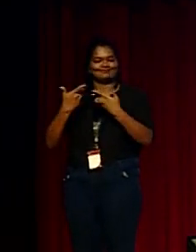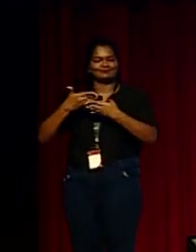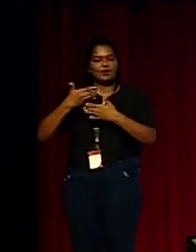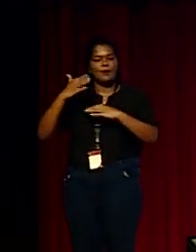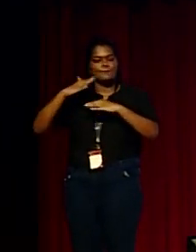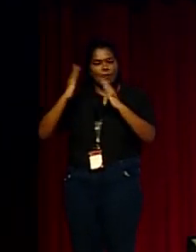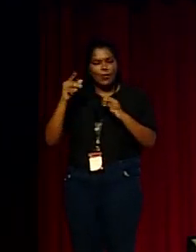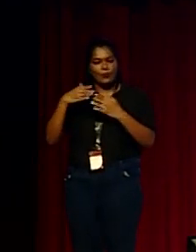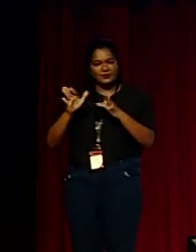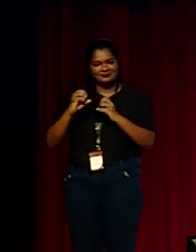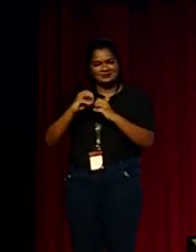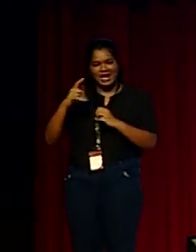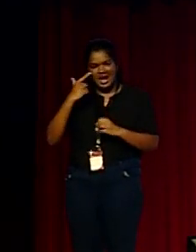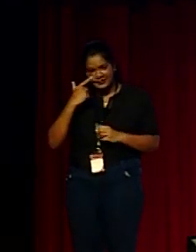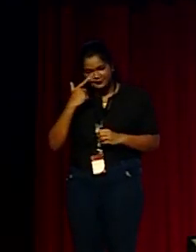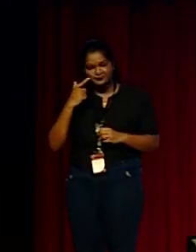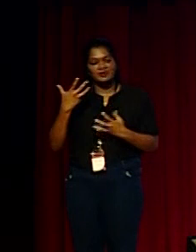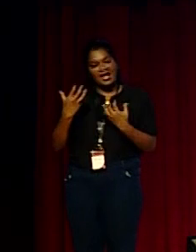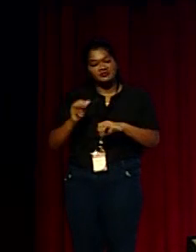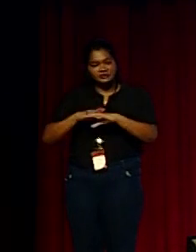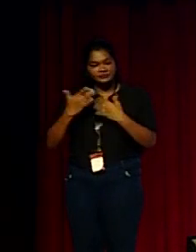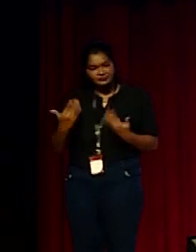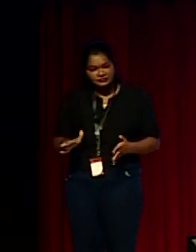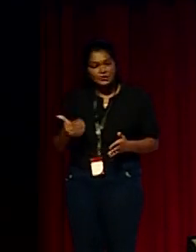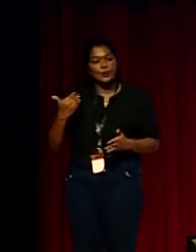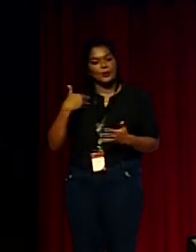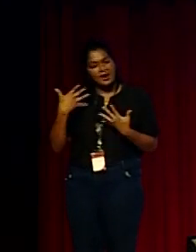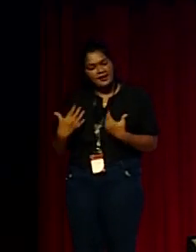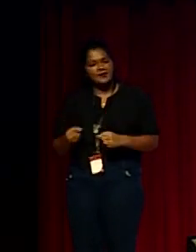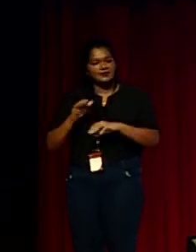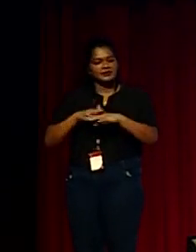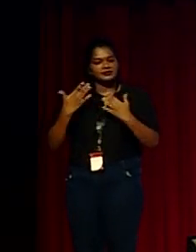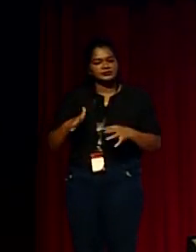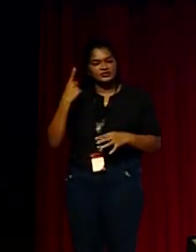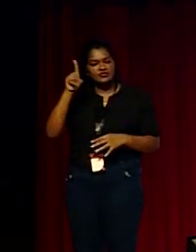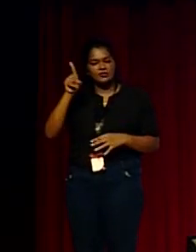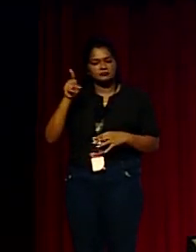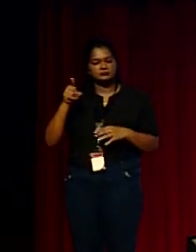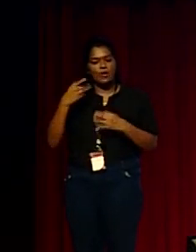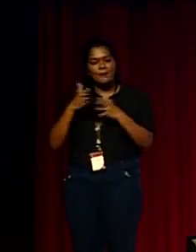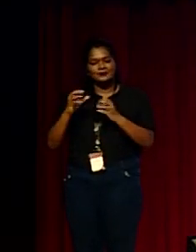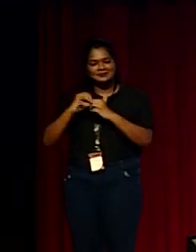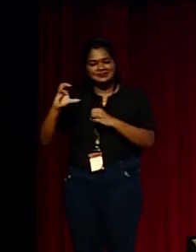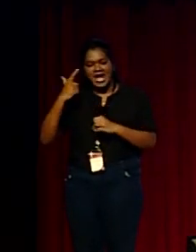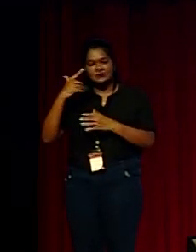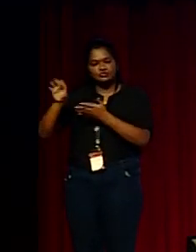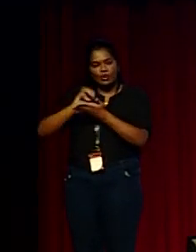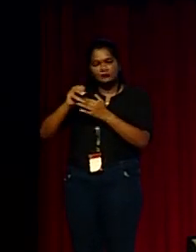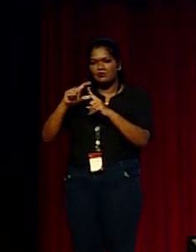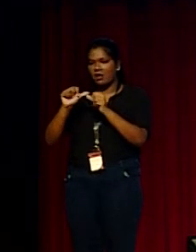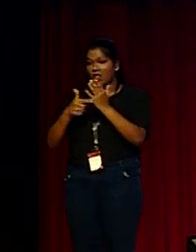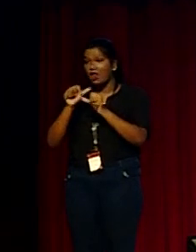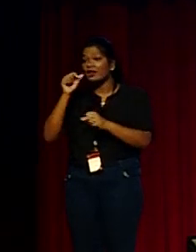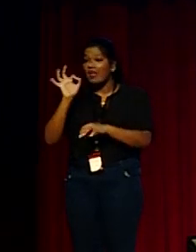headsets equipped with ThinkPulse active electrode was used. And we use OpenBCI GUI for recording data real